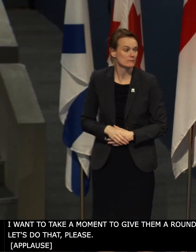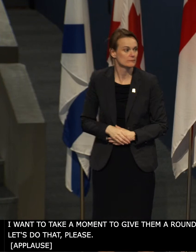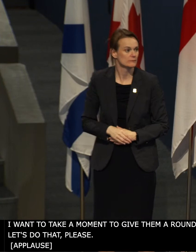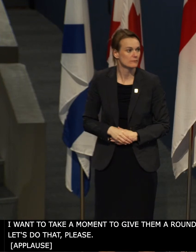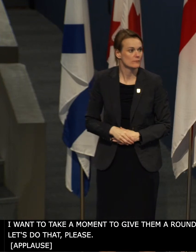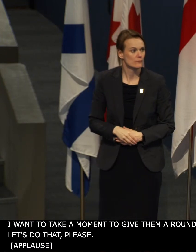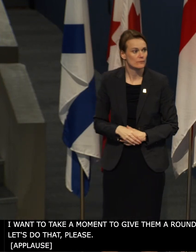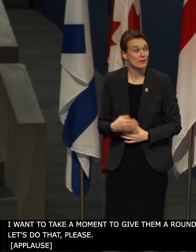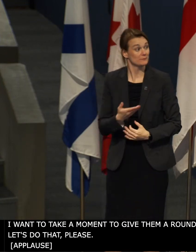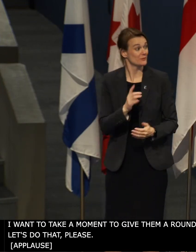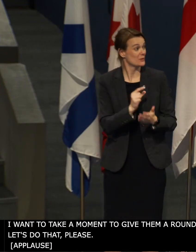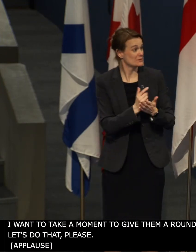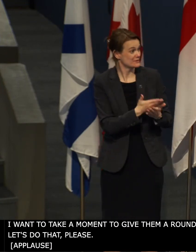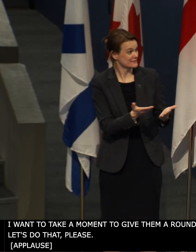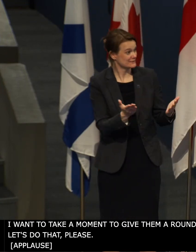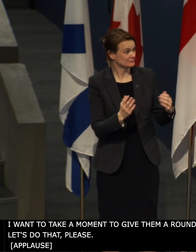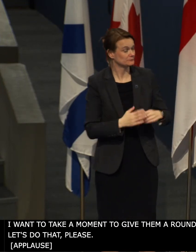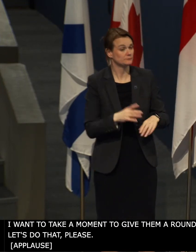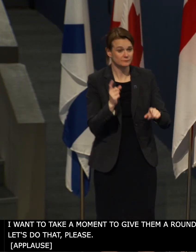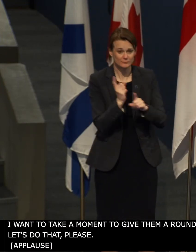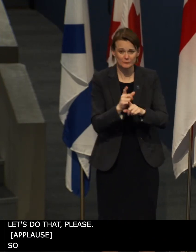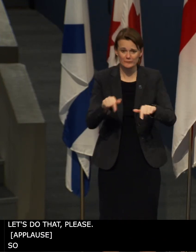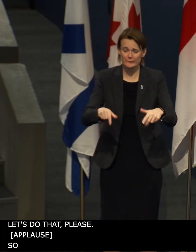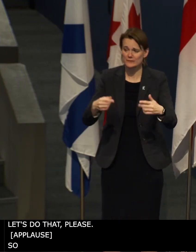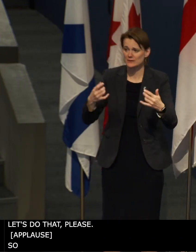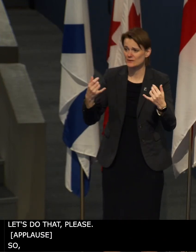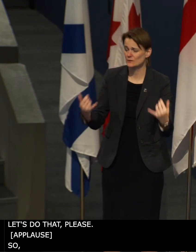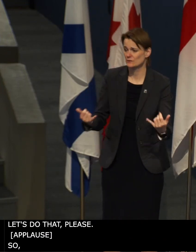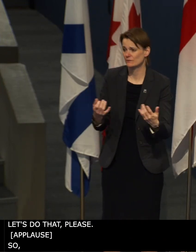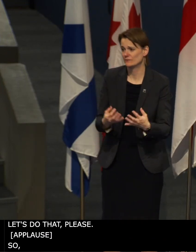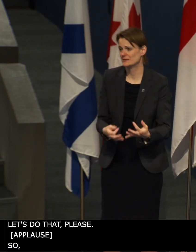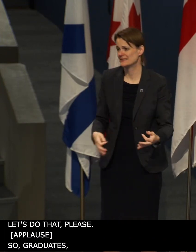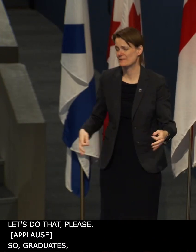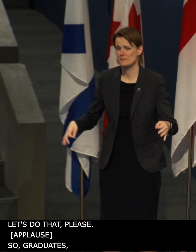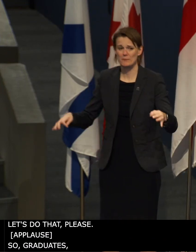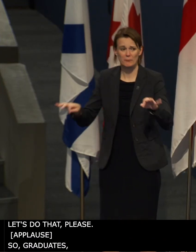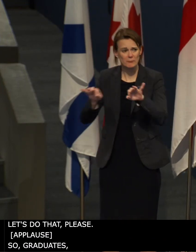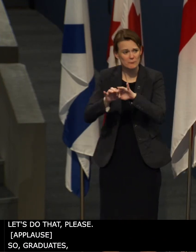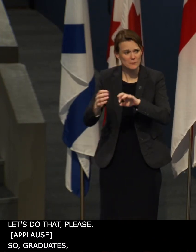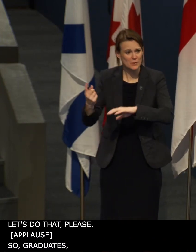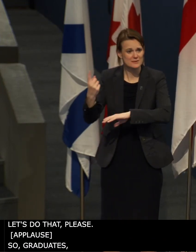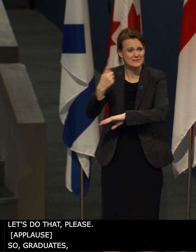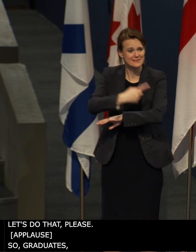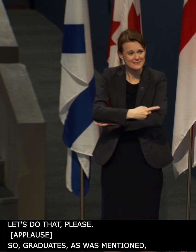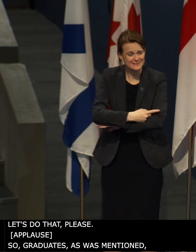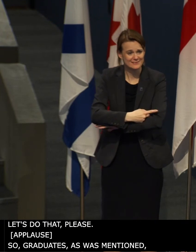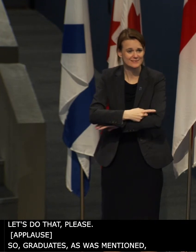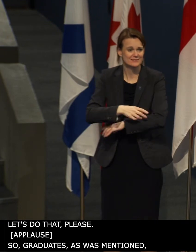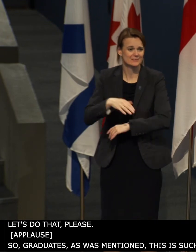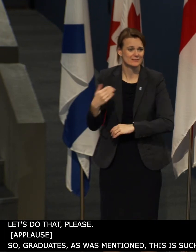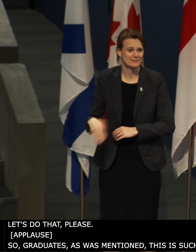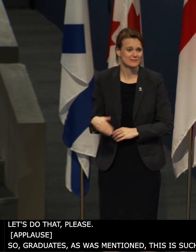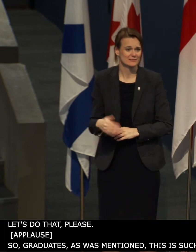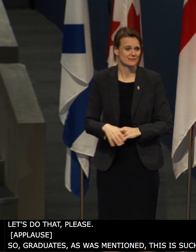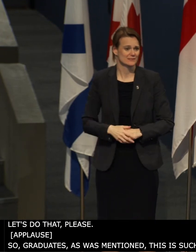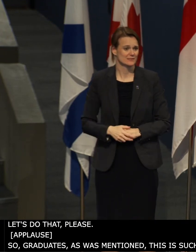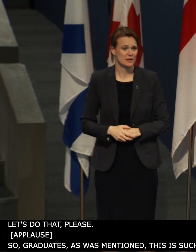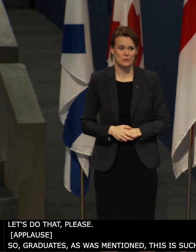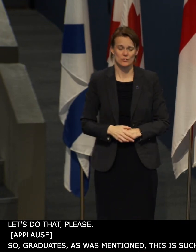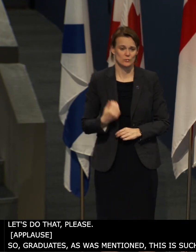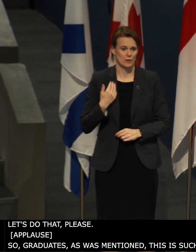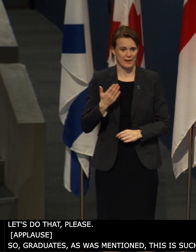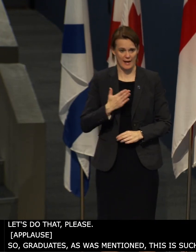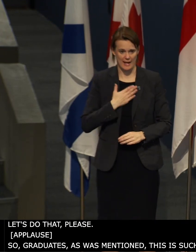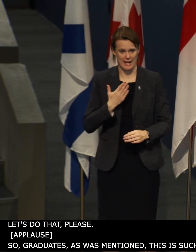So graduates, as was mentioned, this is such an incredibly important milestone in your lives. And again, we're so pleased to